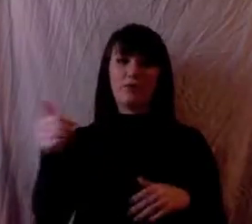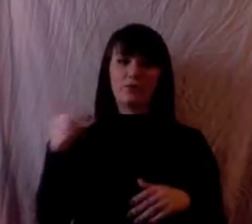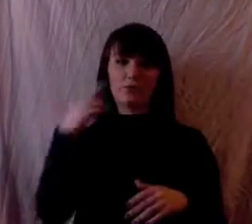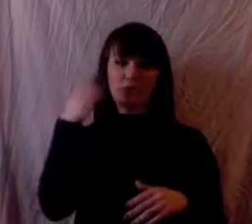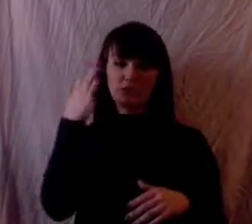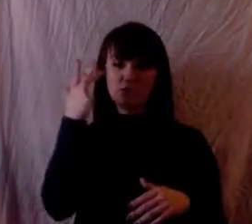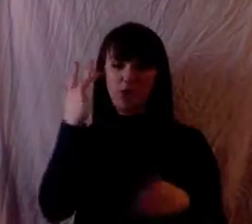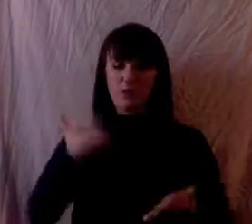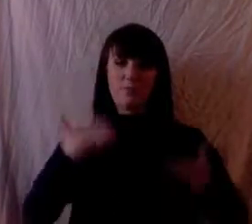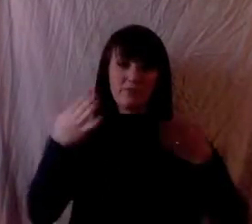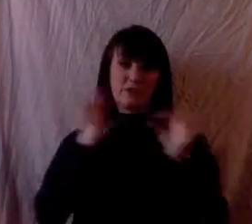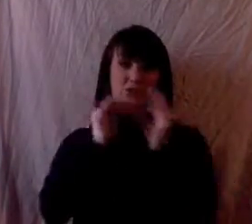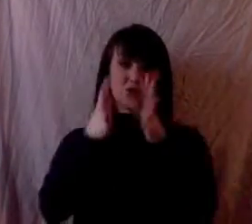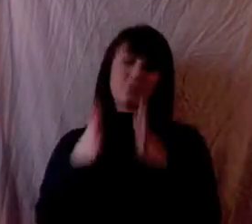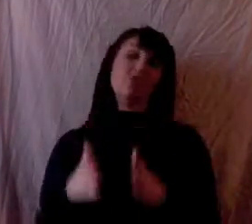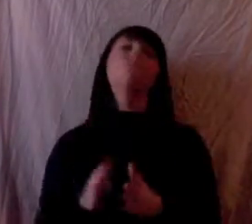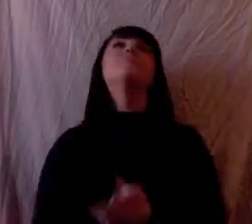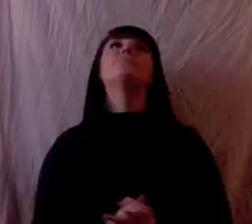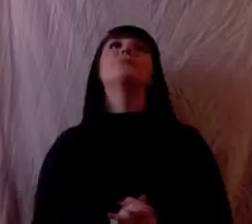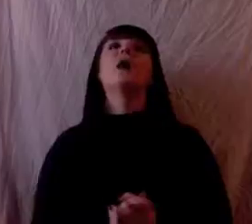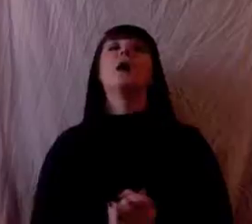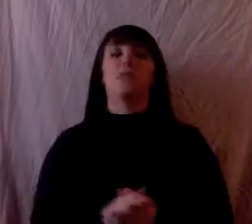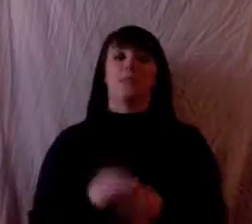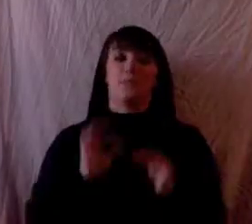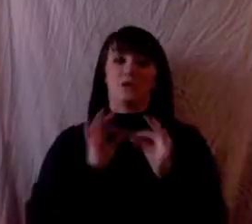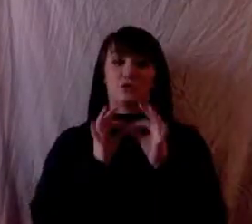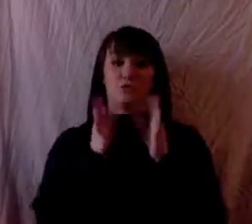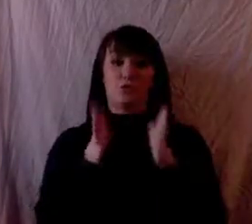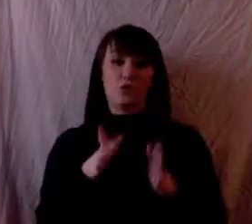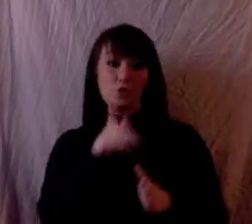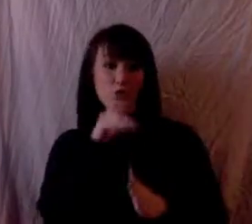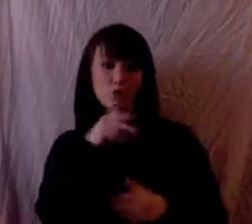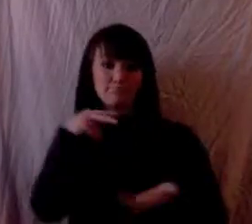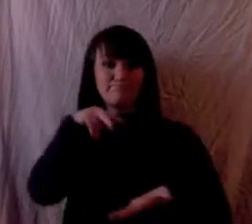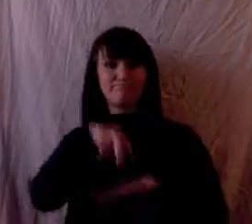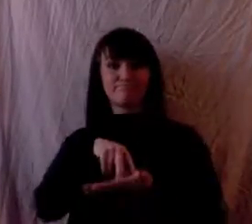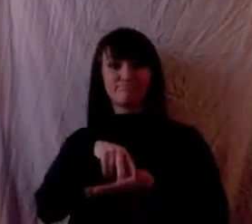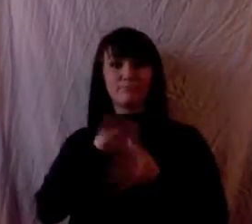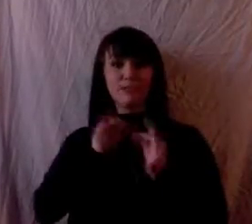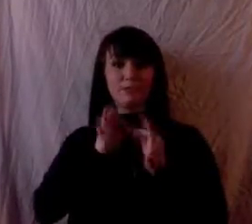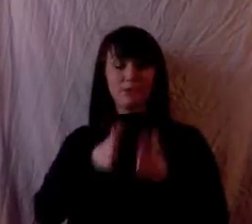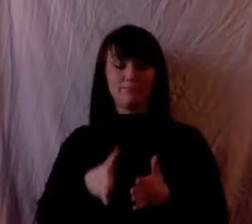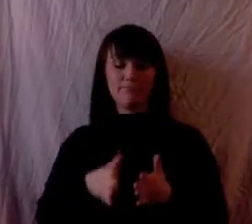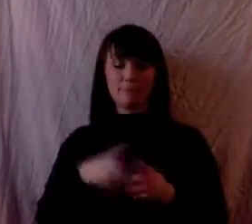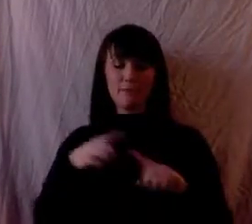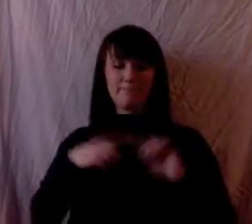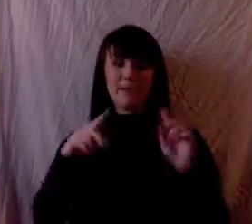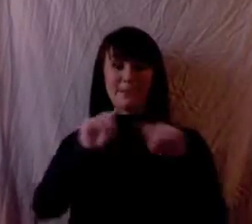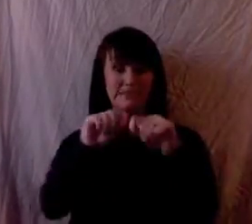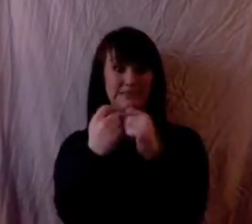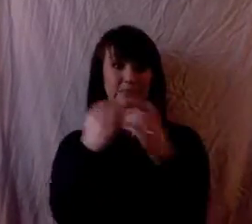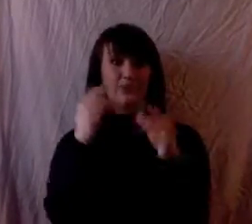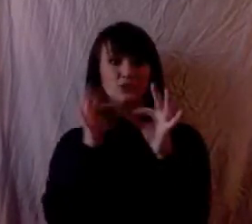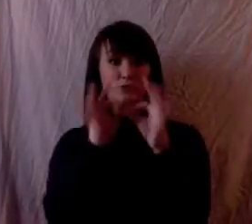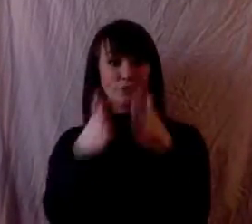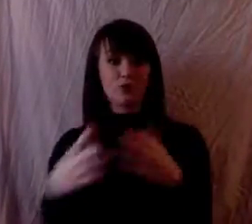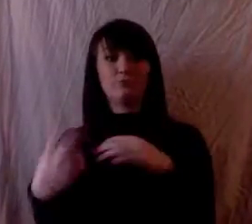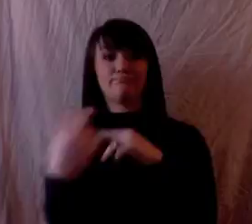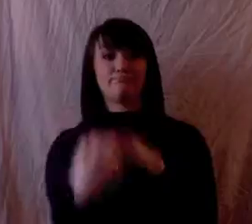the interpreter who's actually doing the interpreting, the team interpreter who's sitting in the off chair is what we call it. You've got the